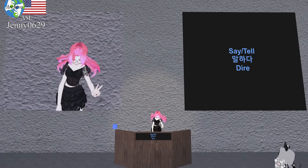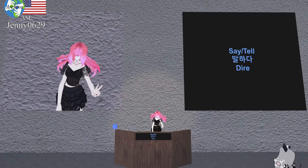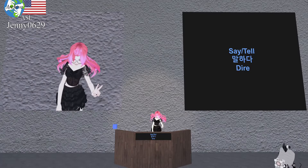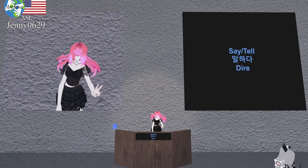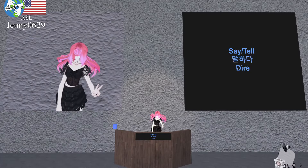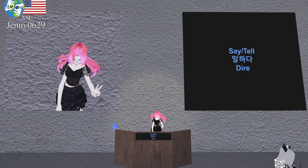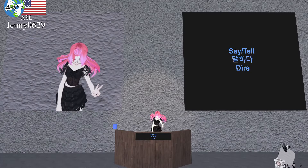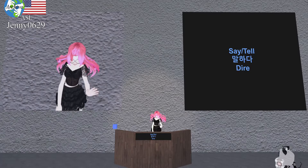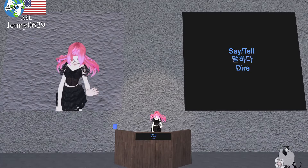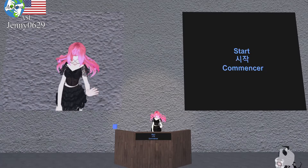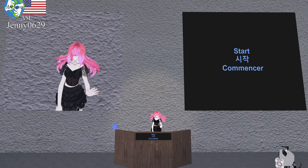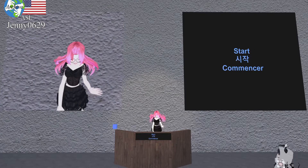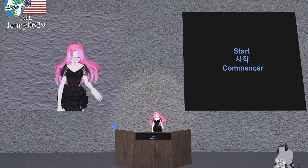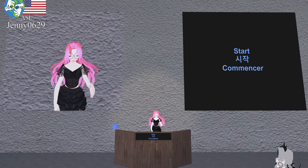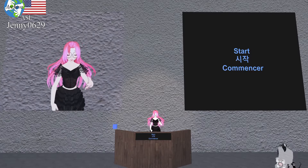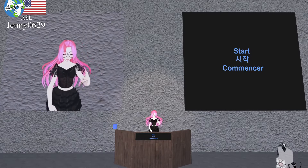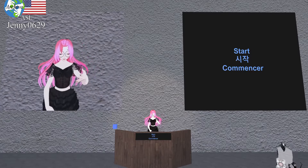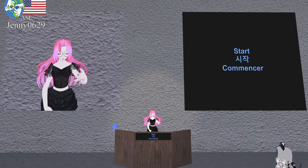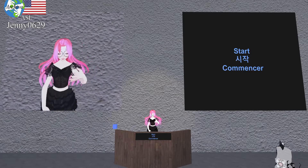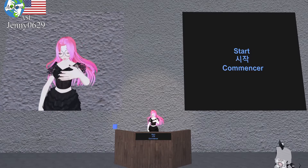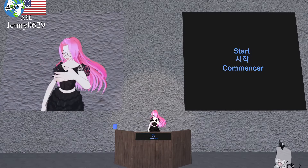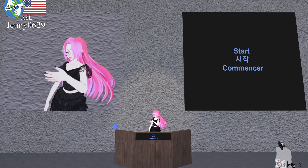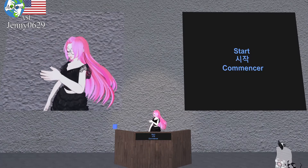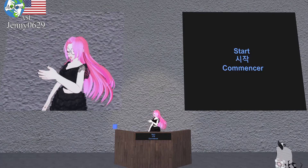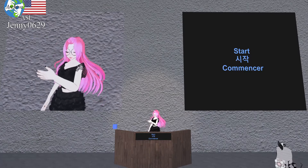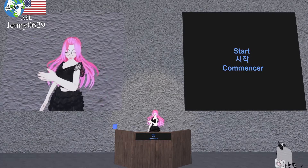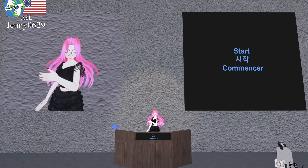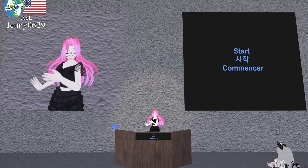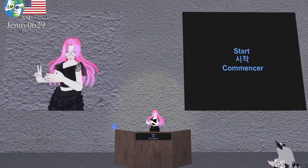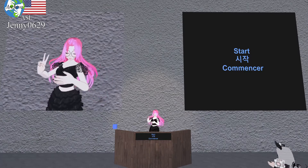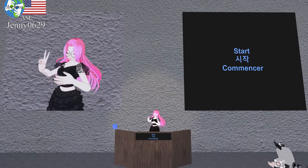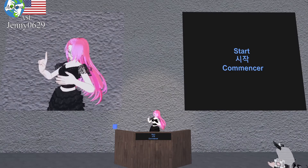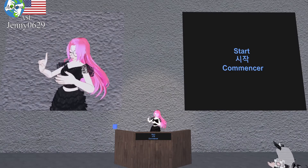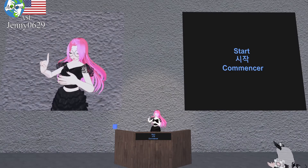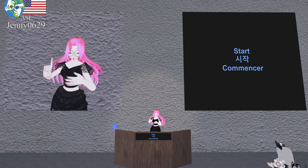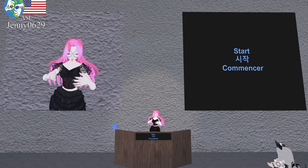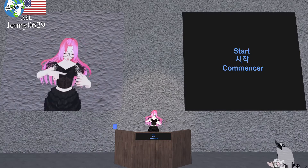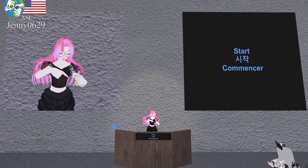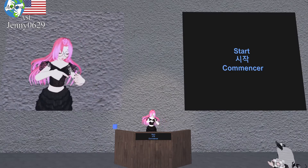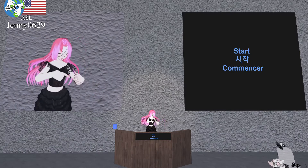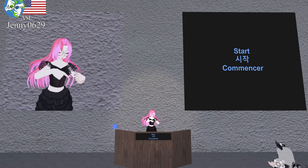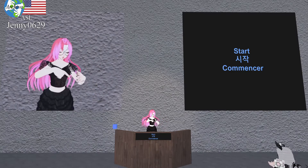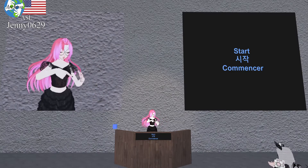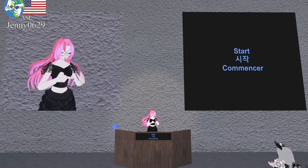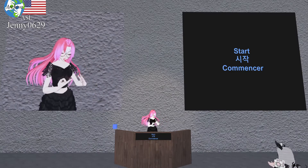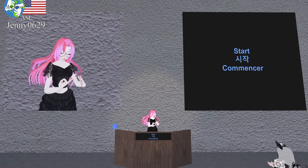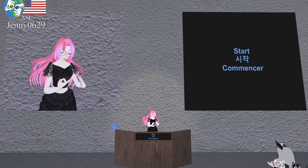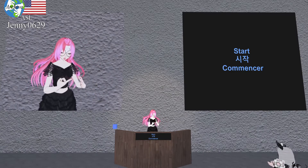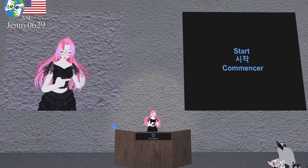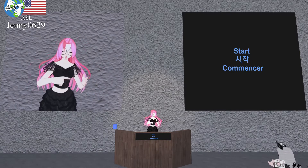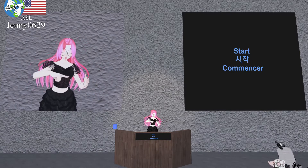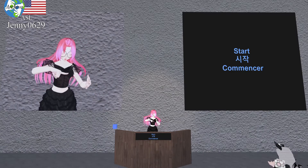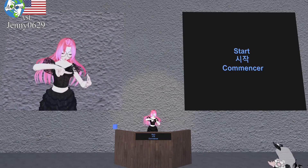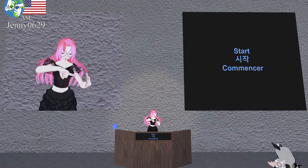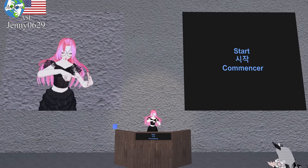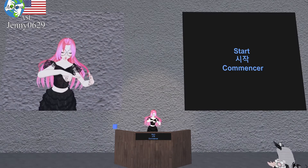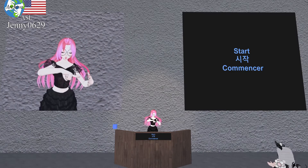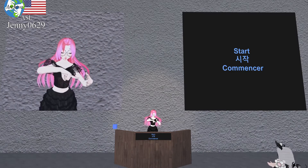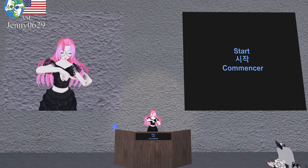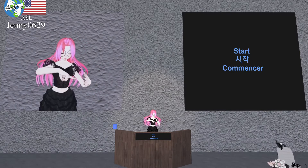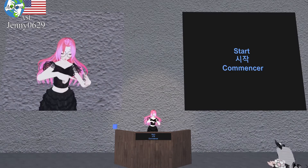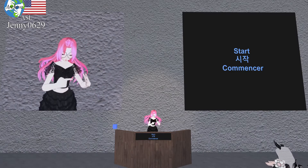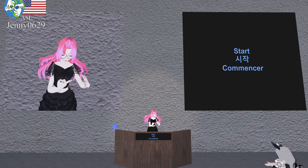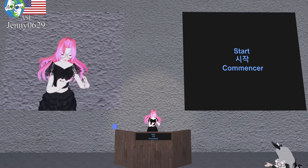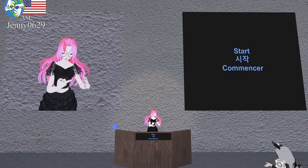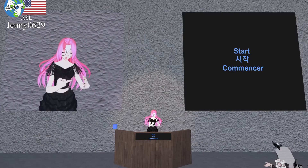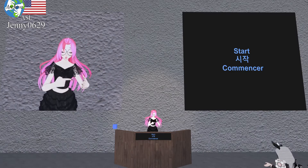Make sure you're not skipping any. Okay. So start. You're gonna have this open hand to pointer finger. It's like you're starting a car. You're gonna put the